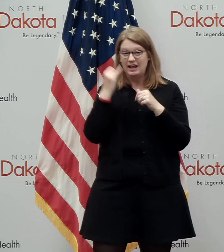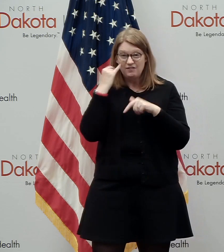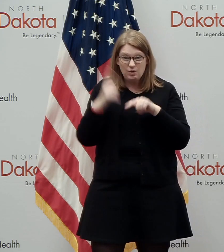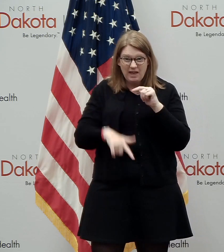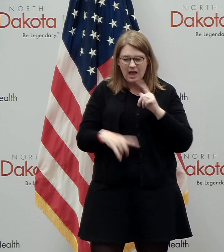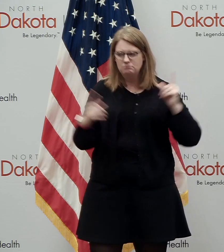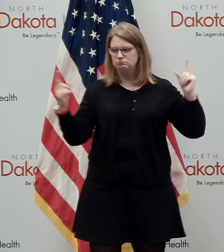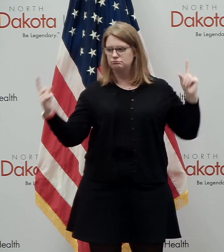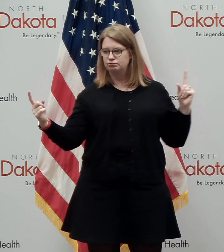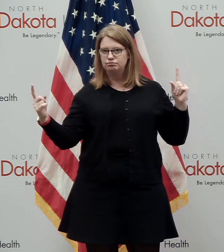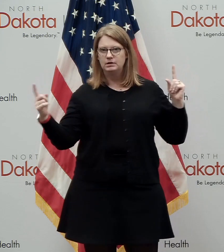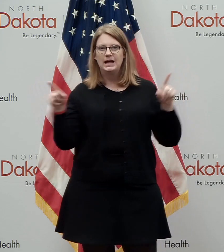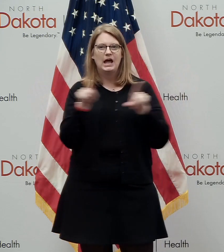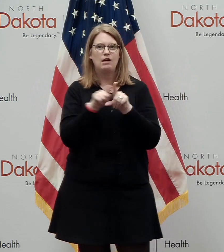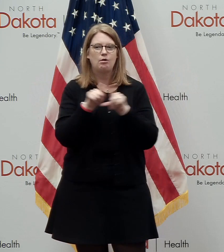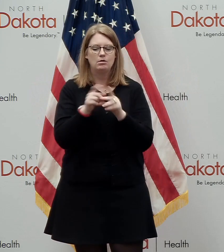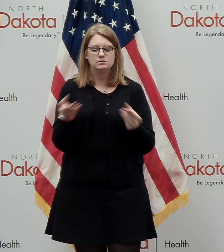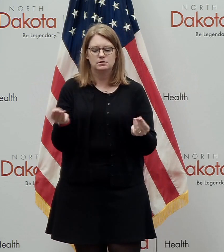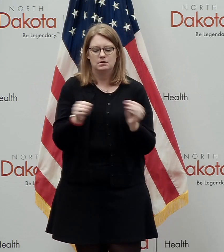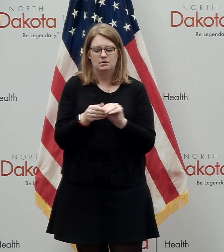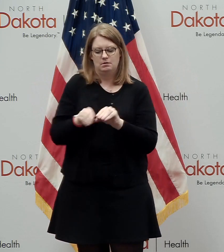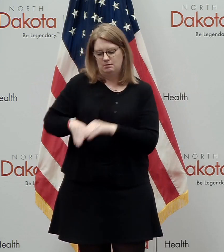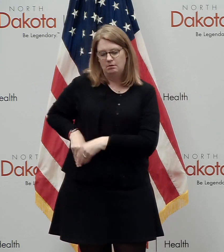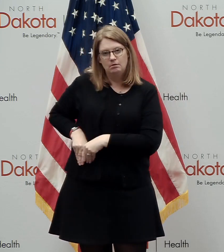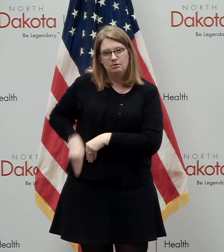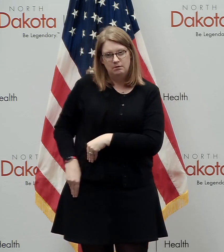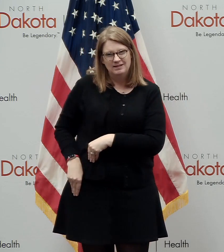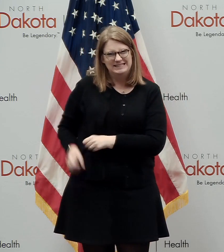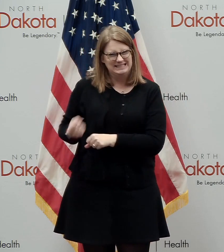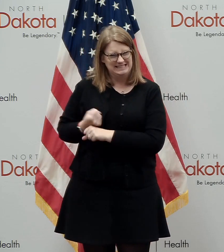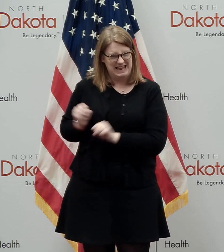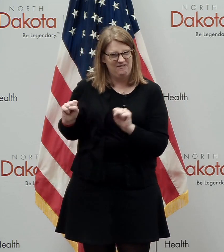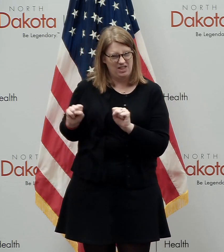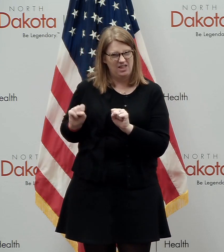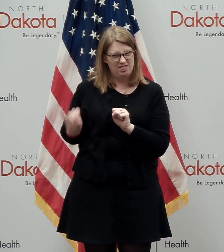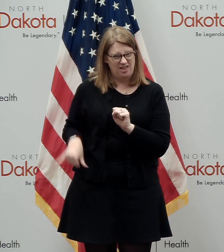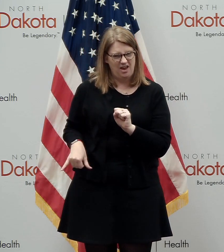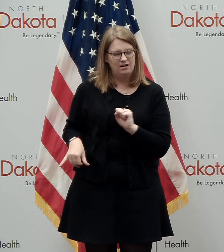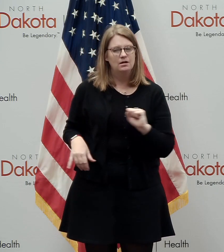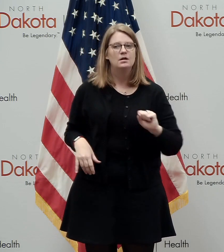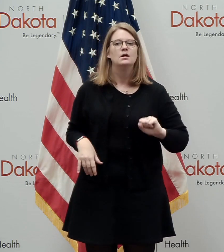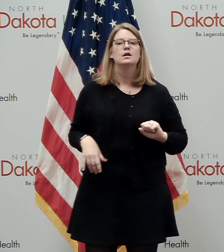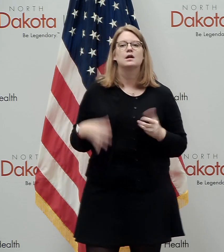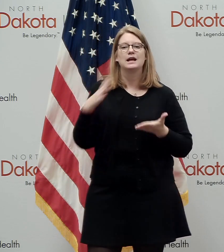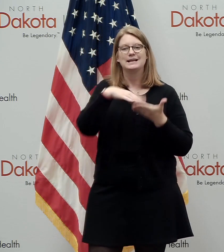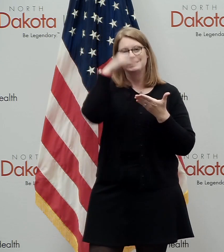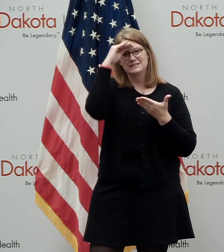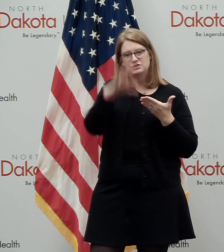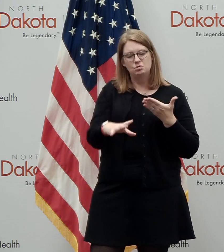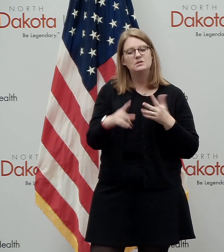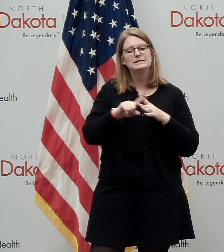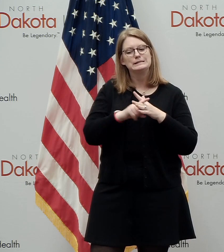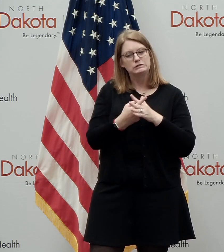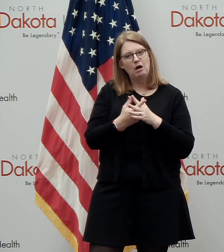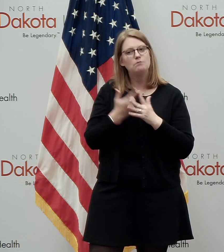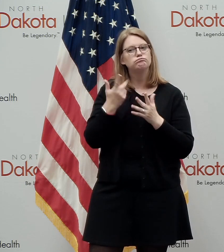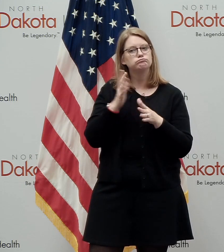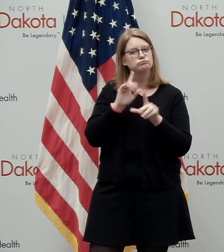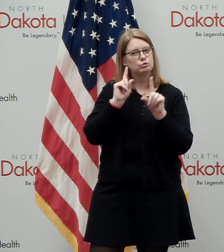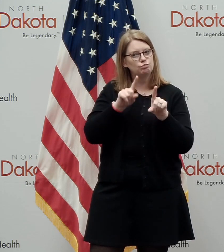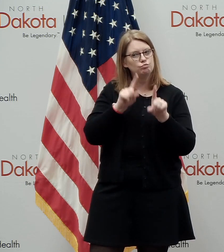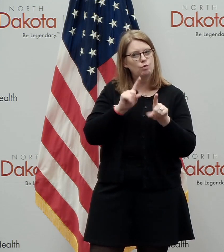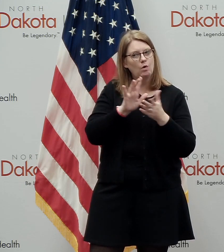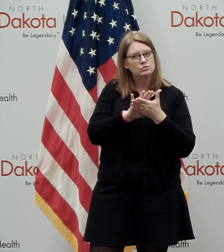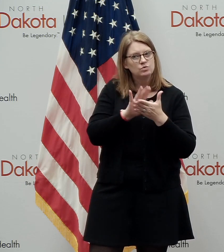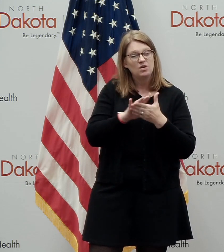and storing your mask safely when not wearing it. And as students continue to settle in the new year, there are many things that will be